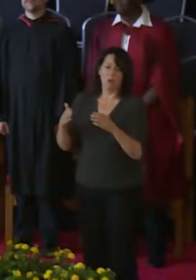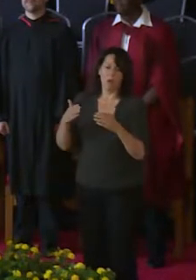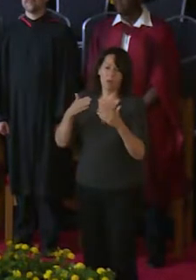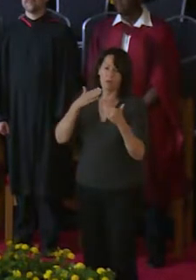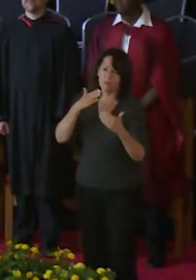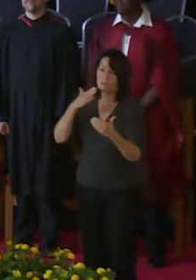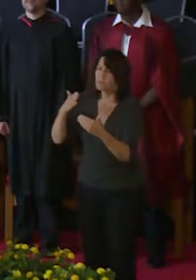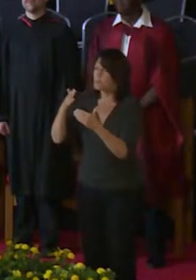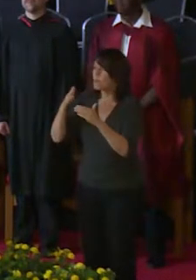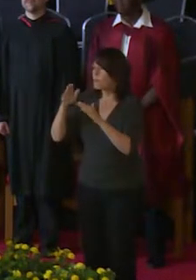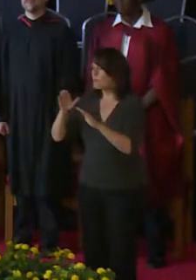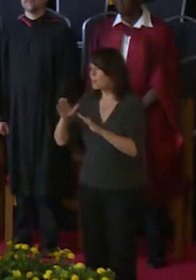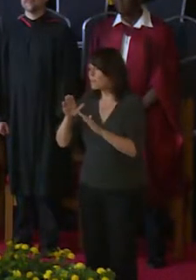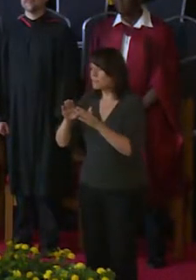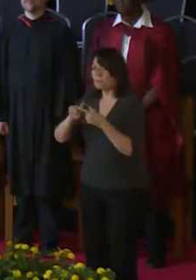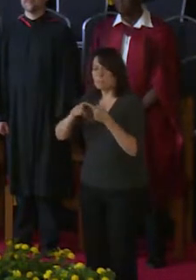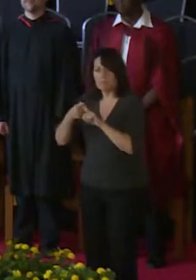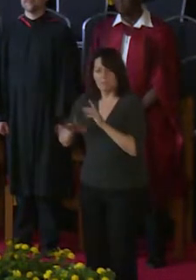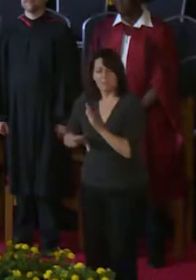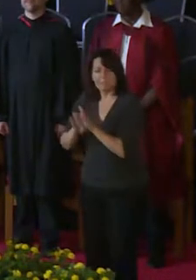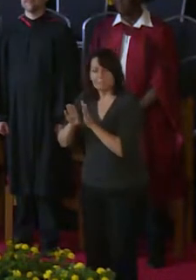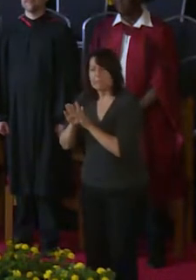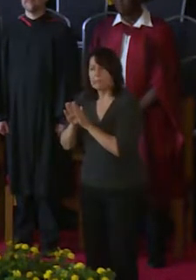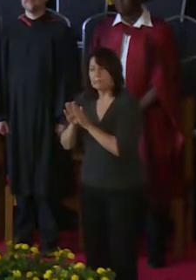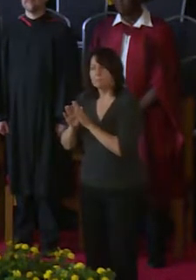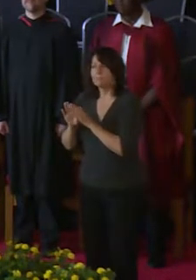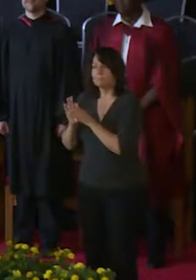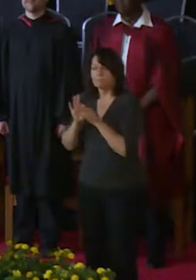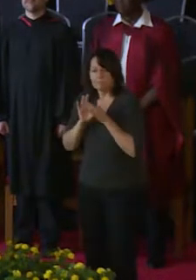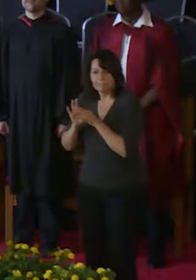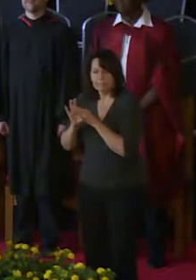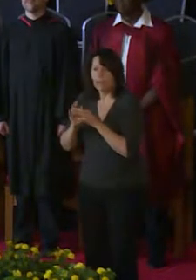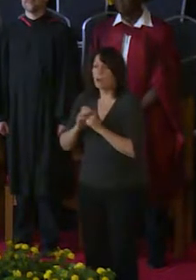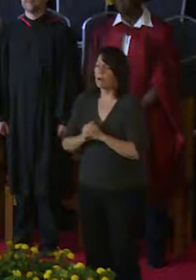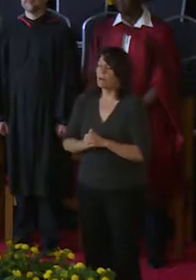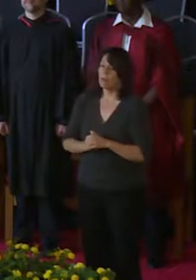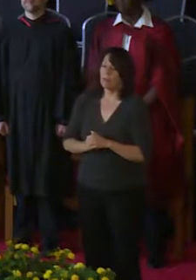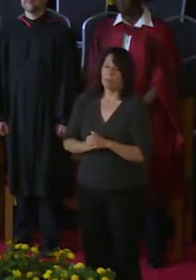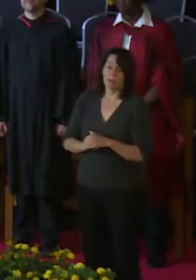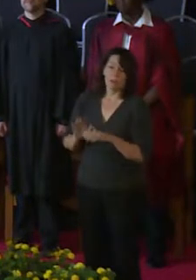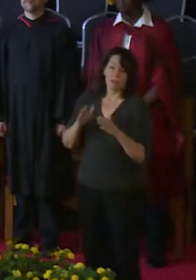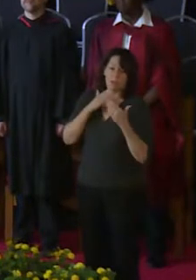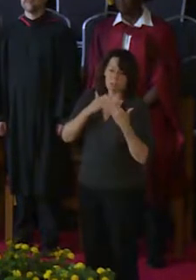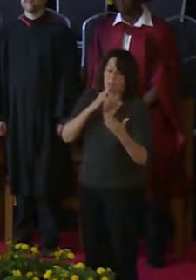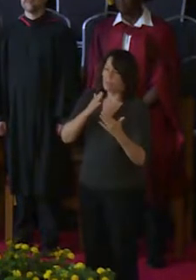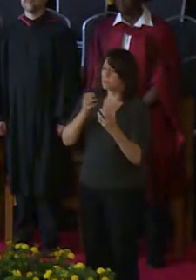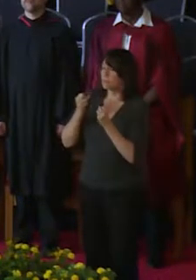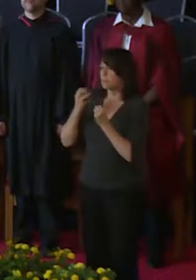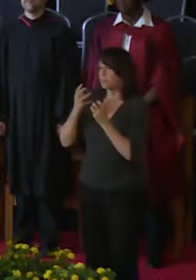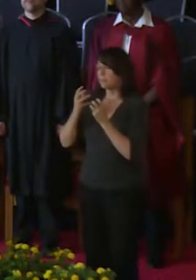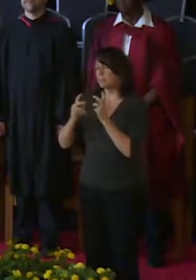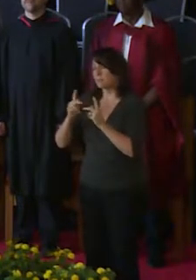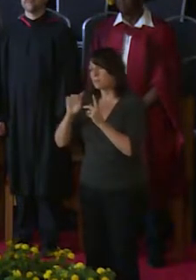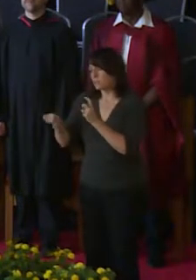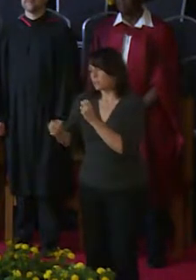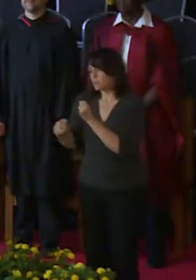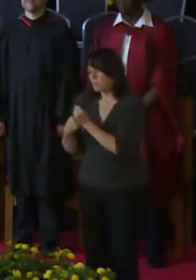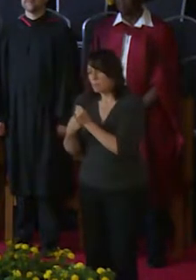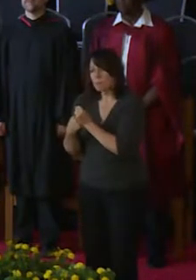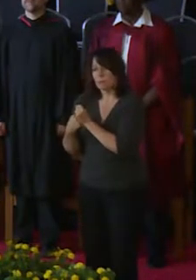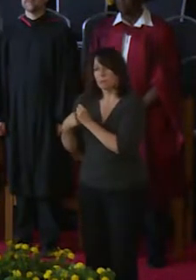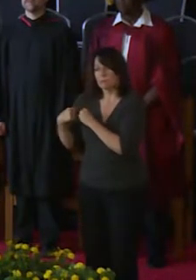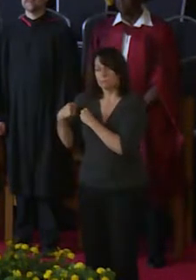have been created along the way. We are grateful for all those who have supported us and come alongside